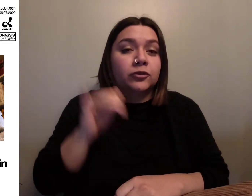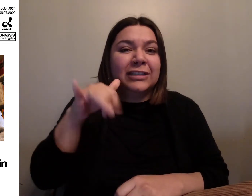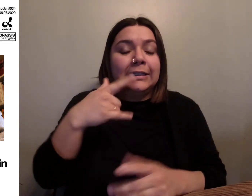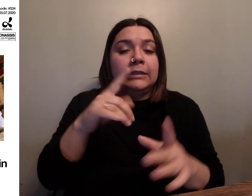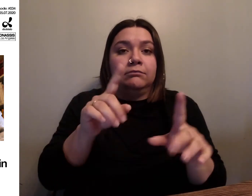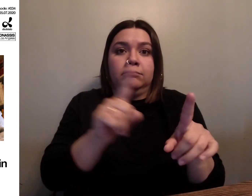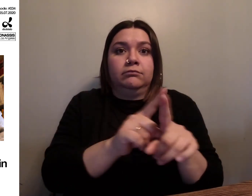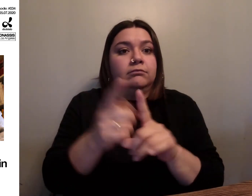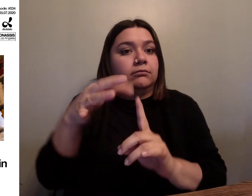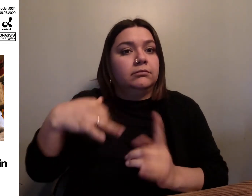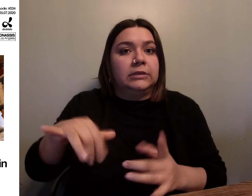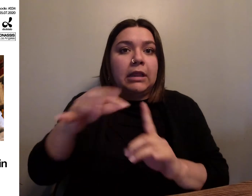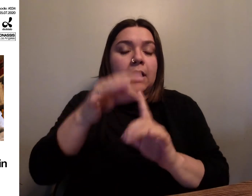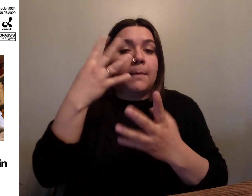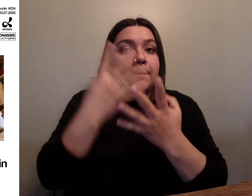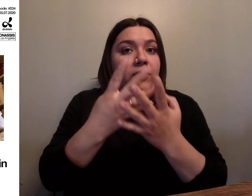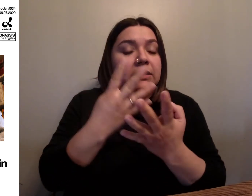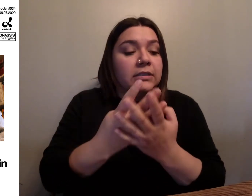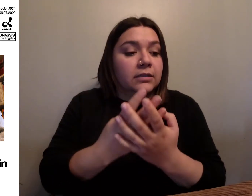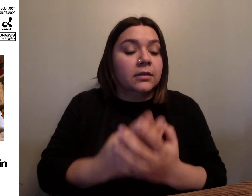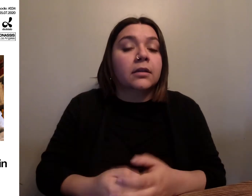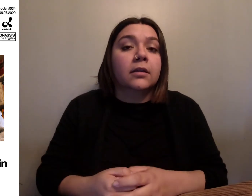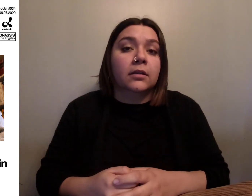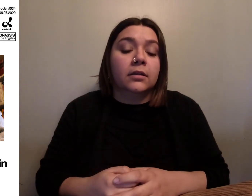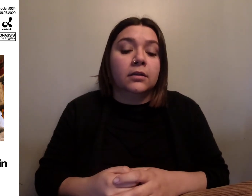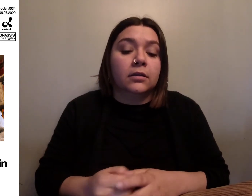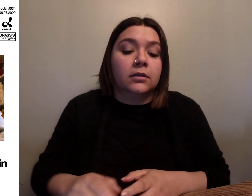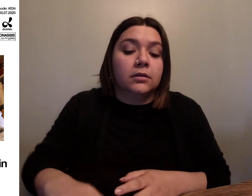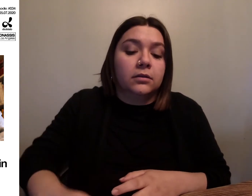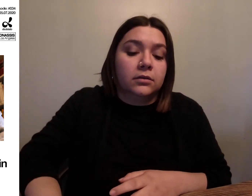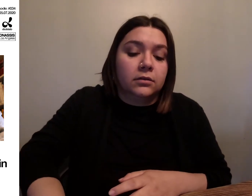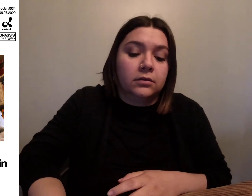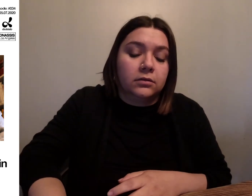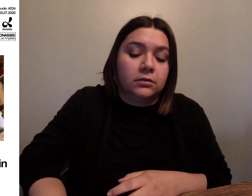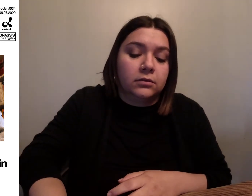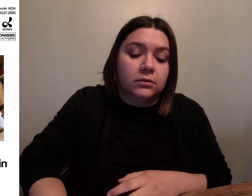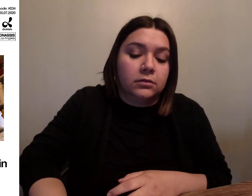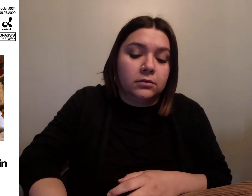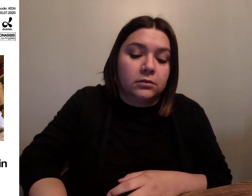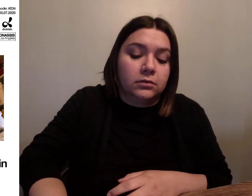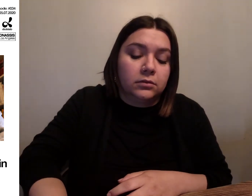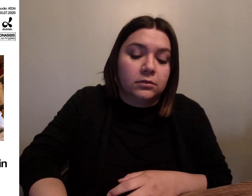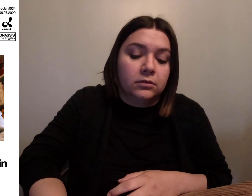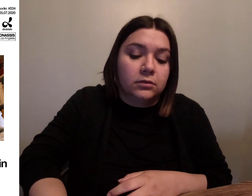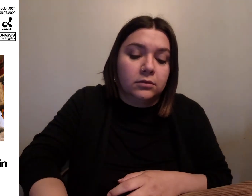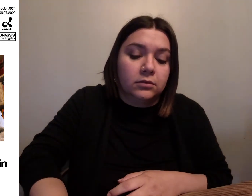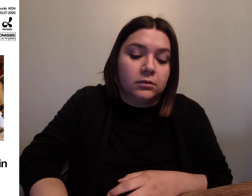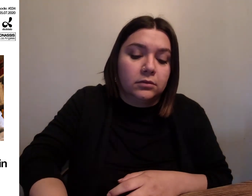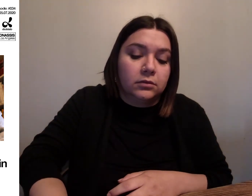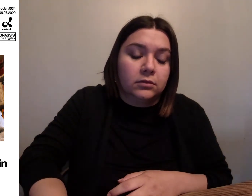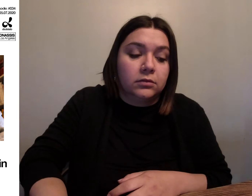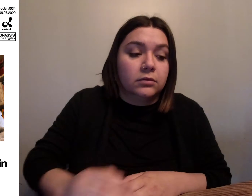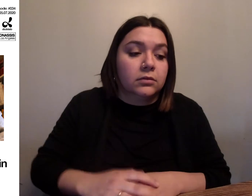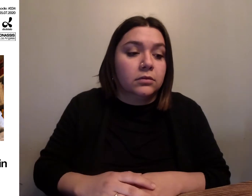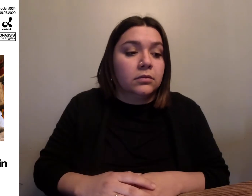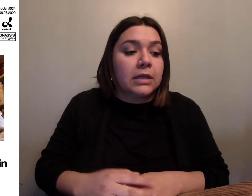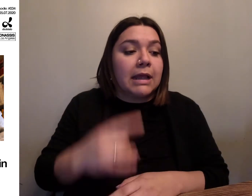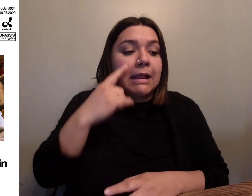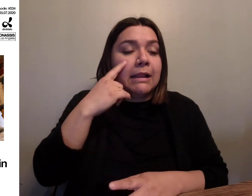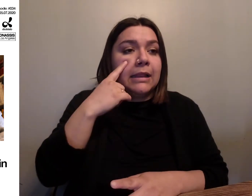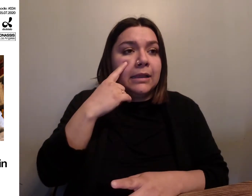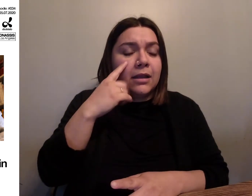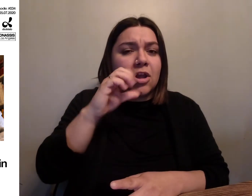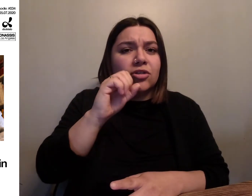in prison a certain beauty. There is a wonderful sonnet of Wordsworth about, I think